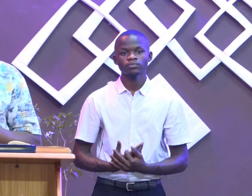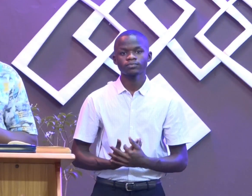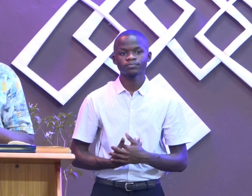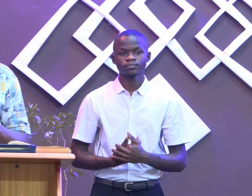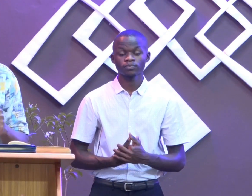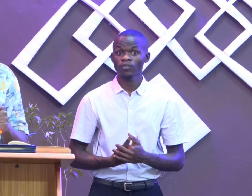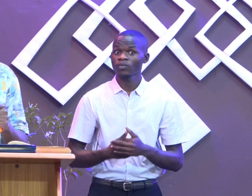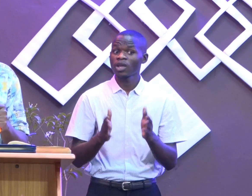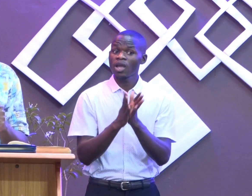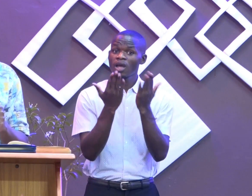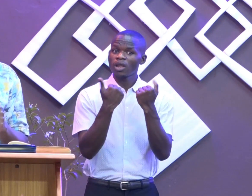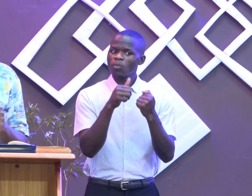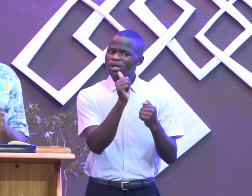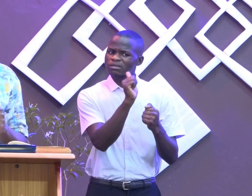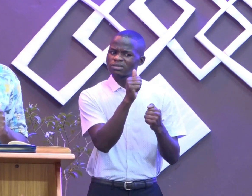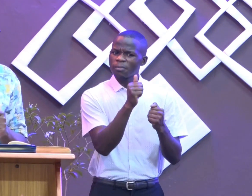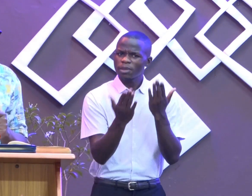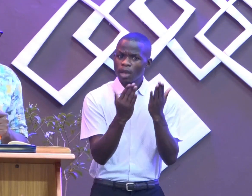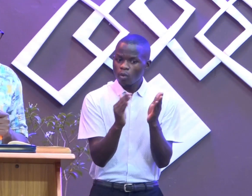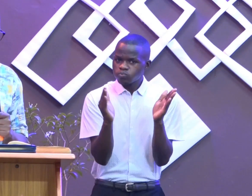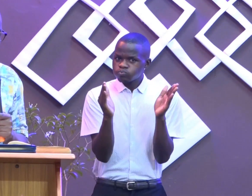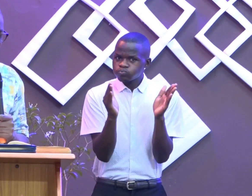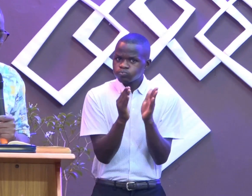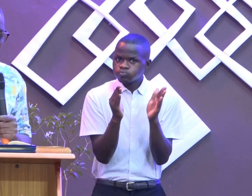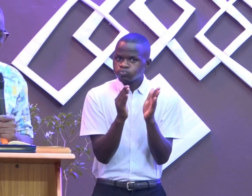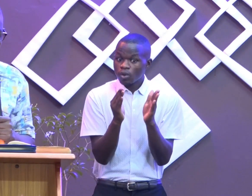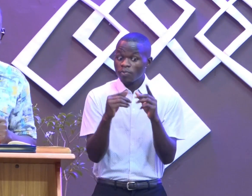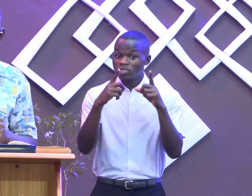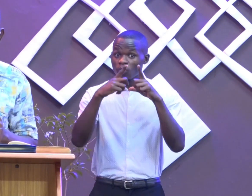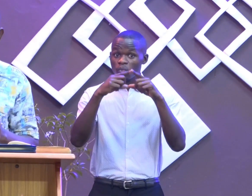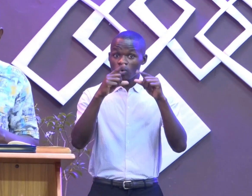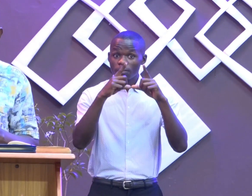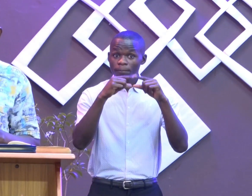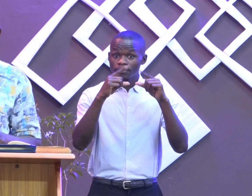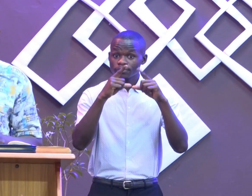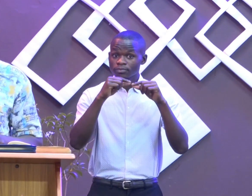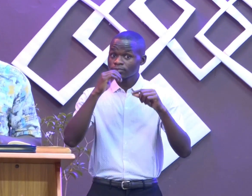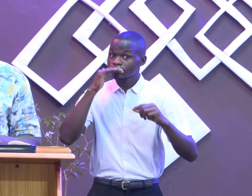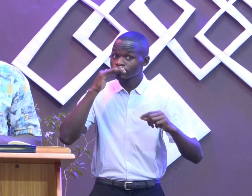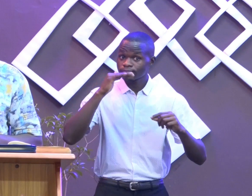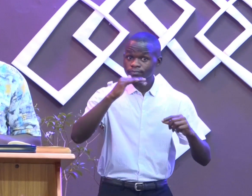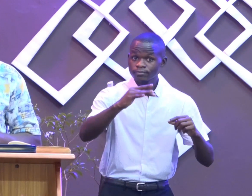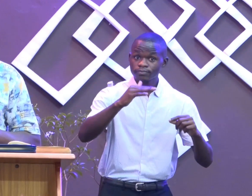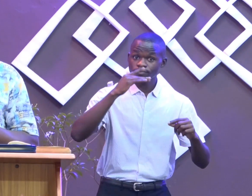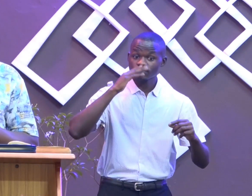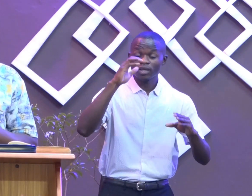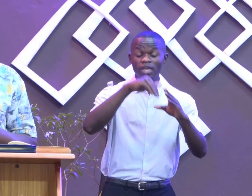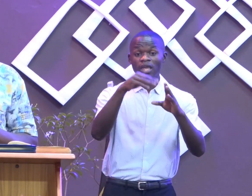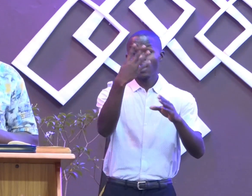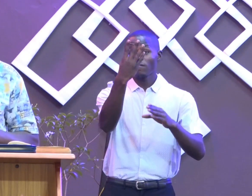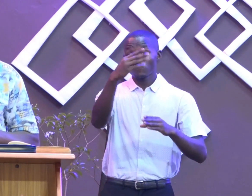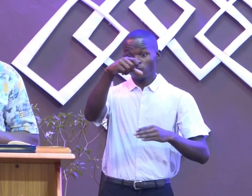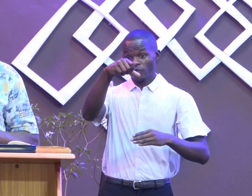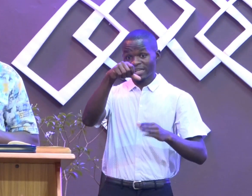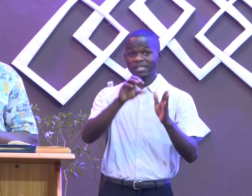chapter 15. Abanga afunziza ebigambo ebingi byayogere mu nnyiriri 49. It's like